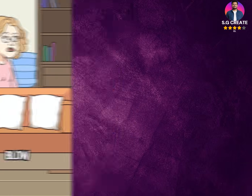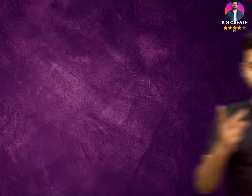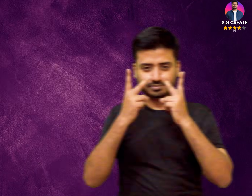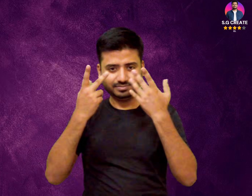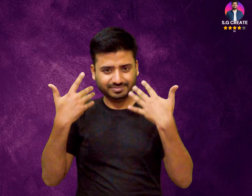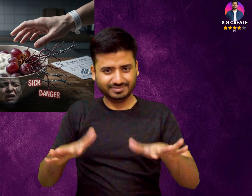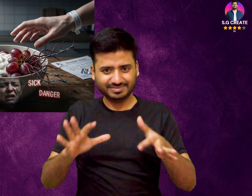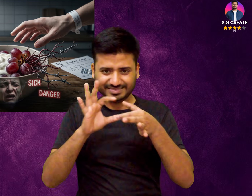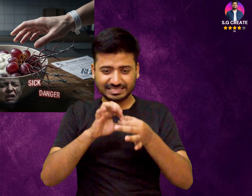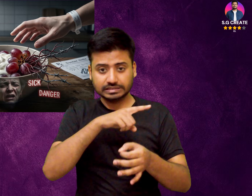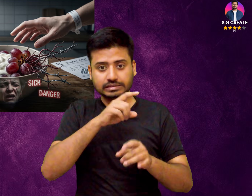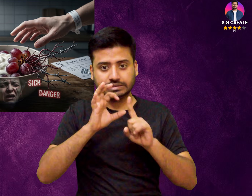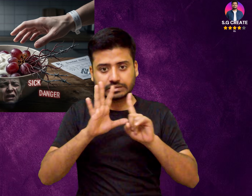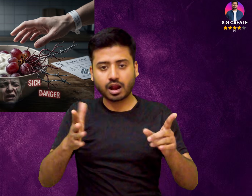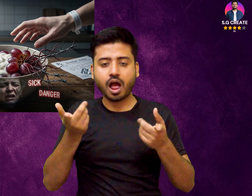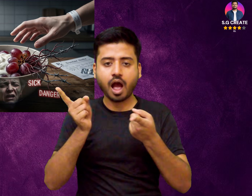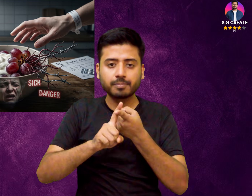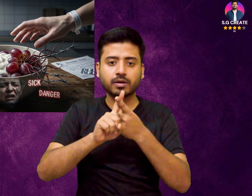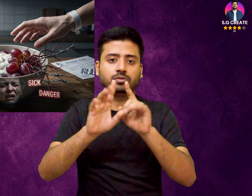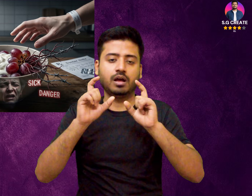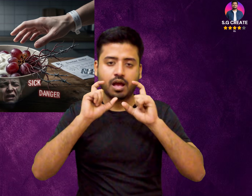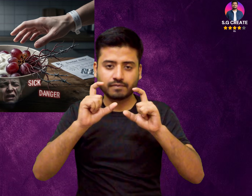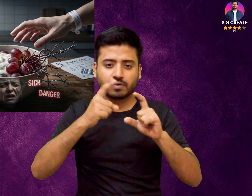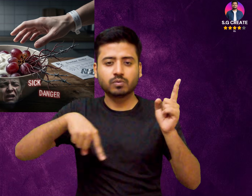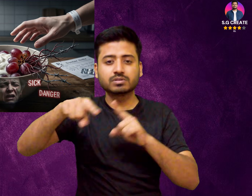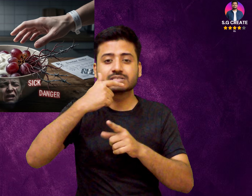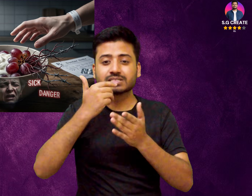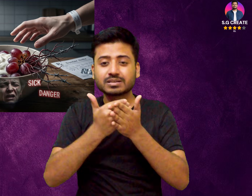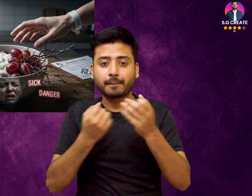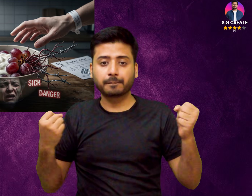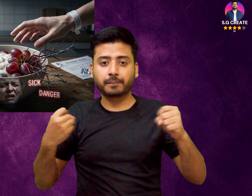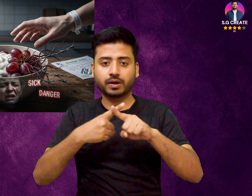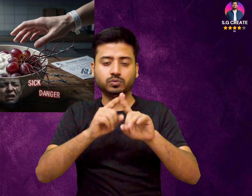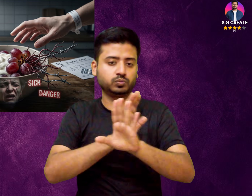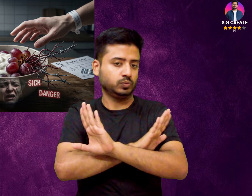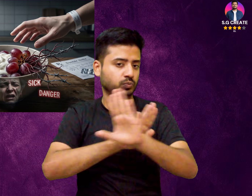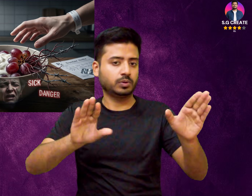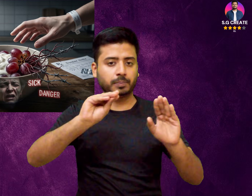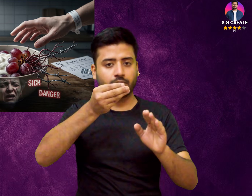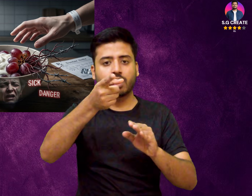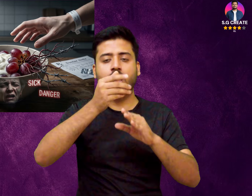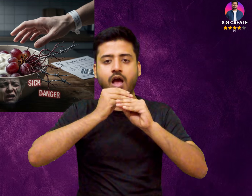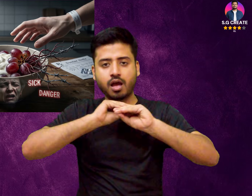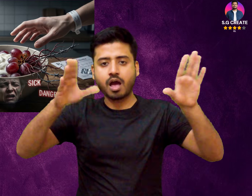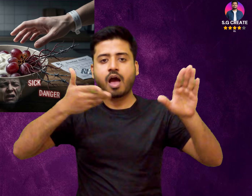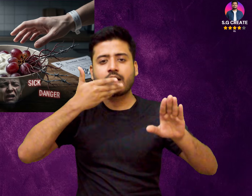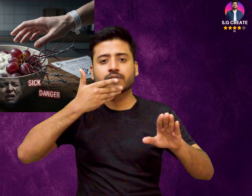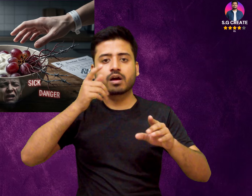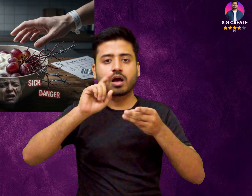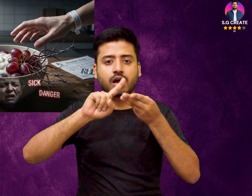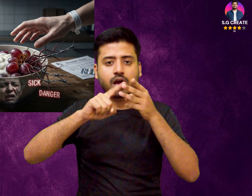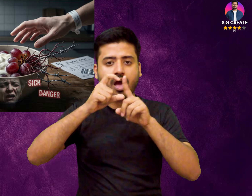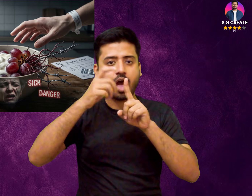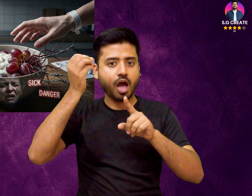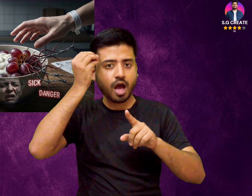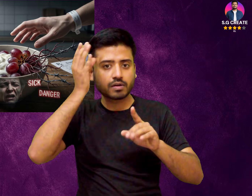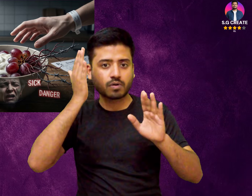alternative. Set your curd with 4 to 5 black raisins to promote good bacteria without causing indigestion. Education and health